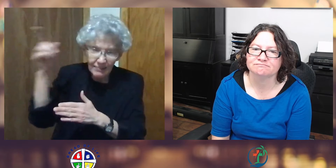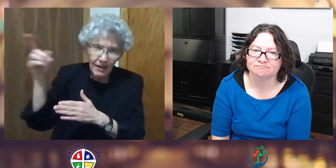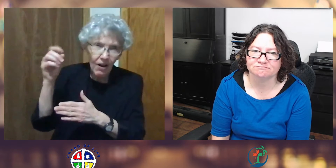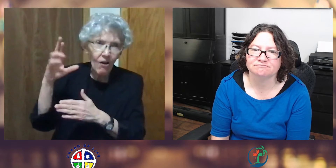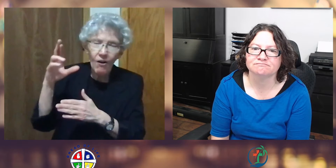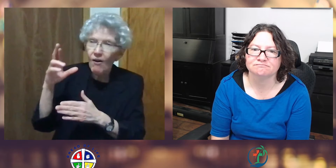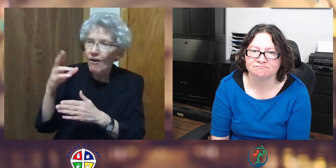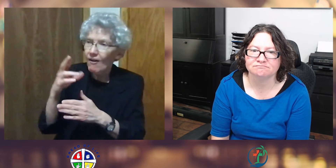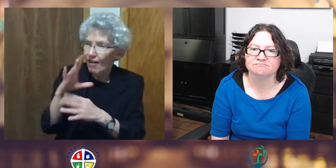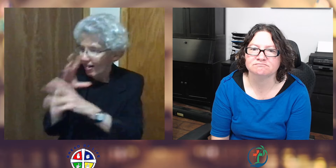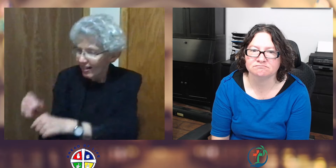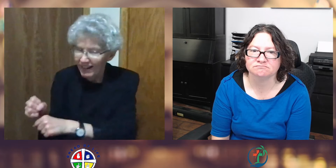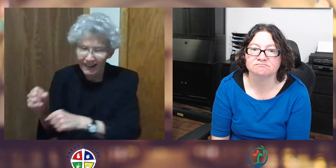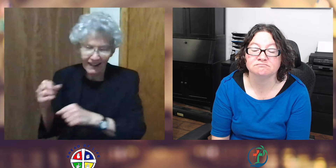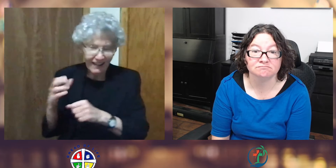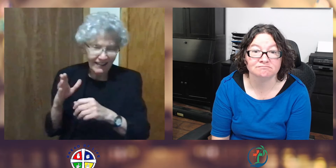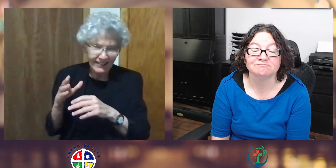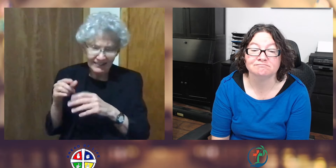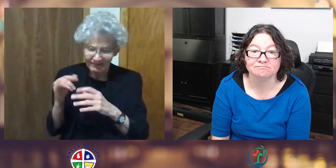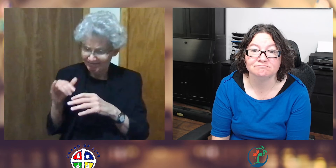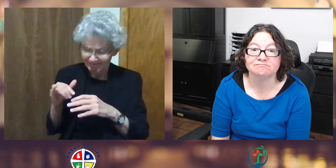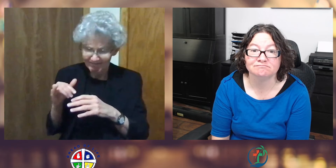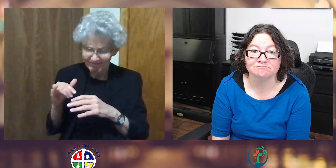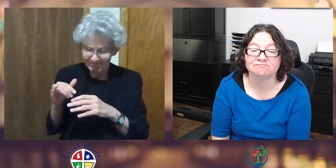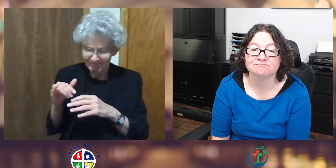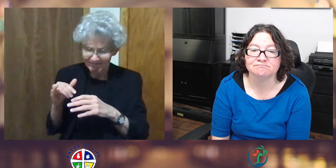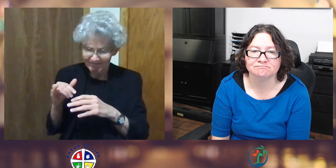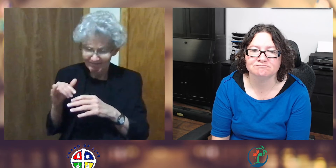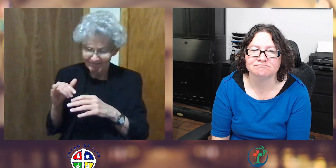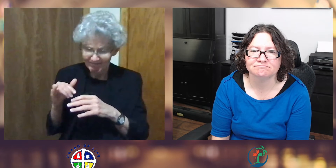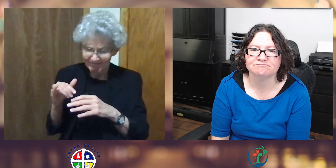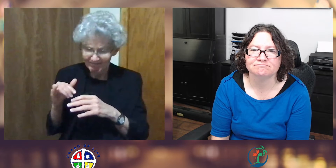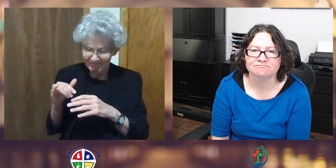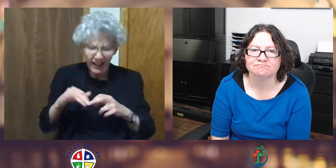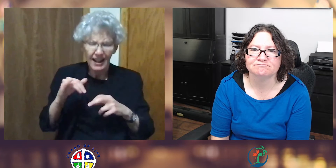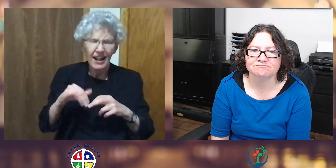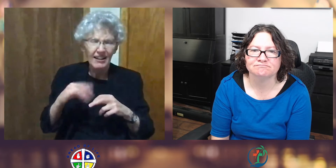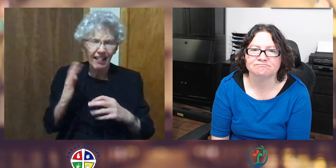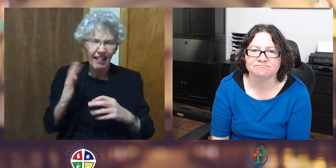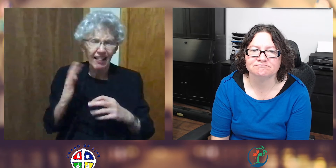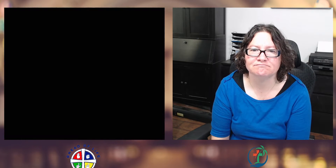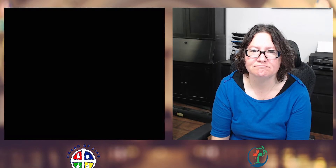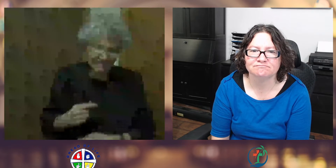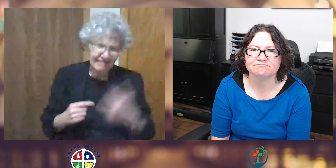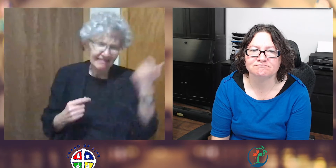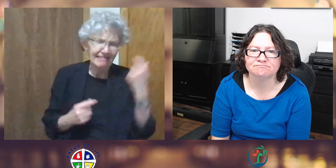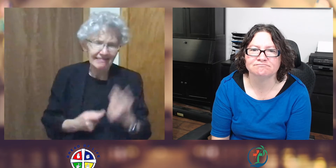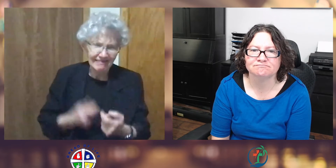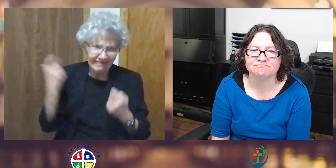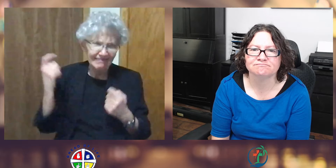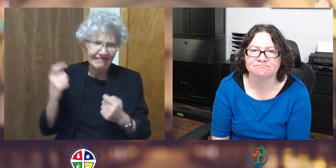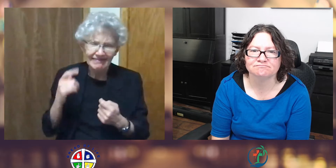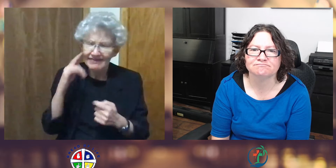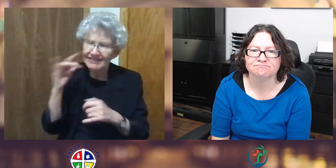Only that Jesus chose you. That's where your confidence comes from now.